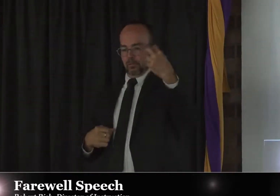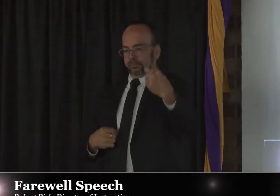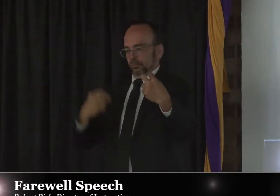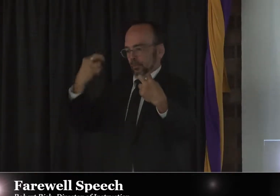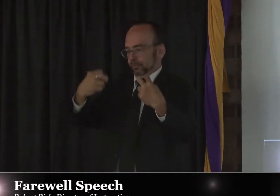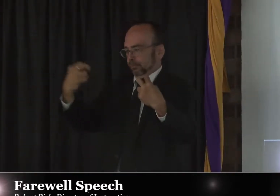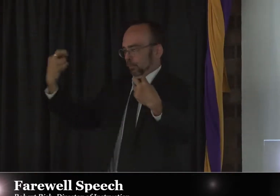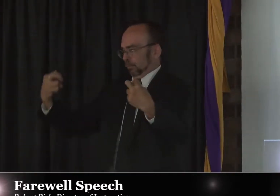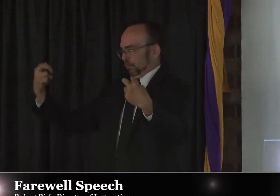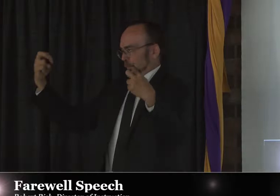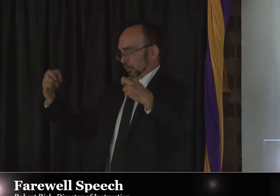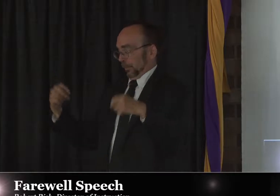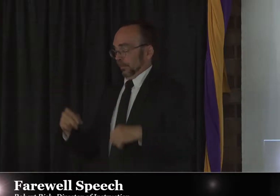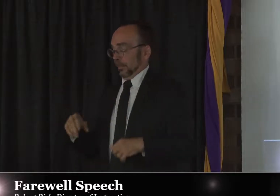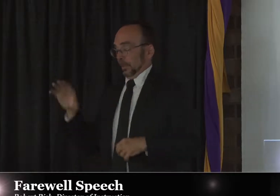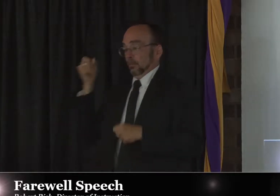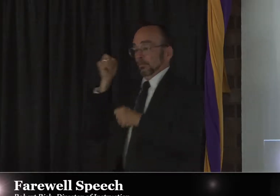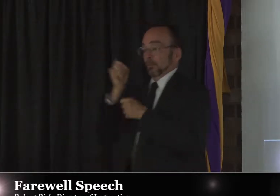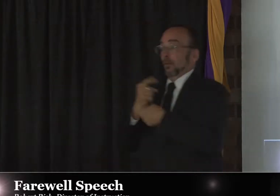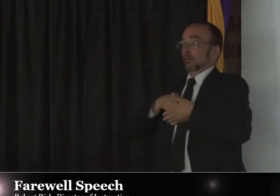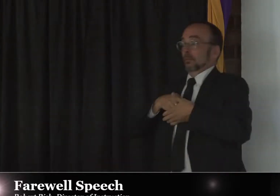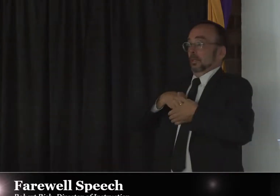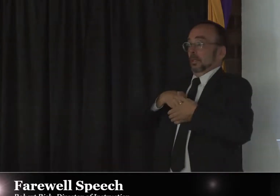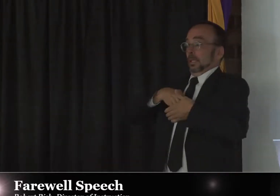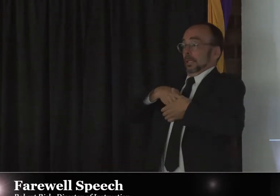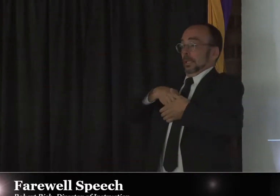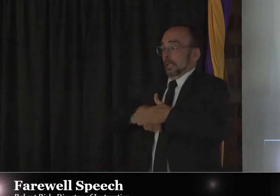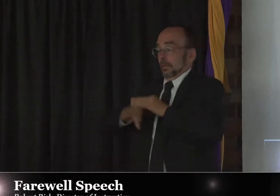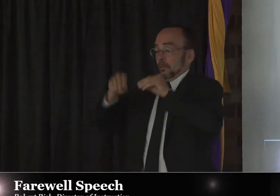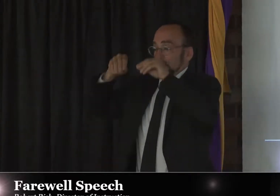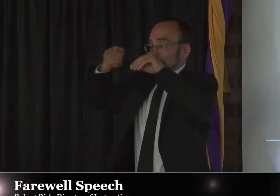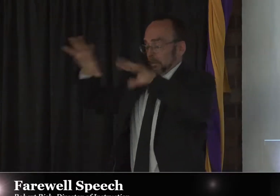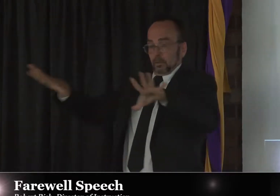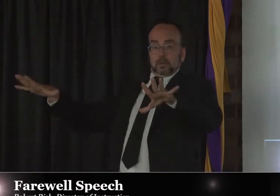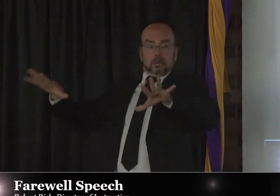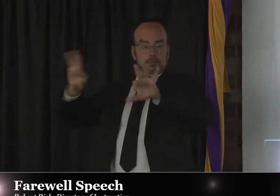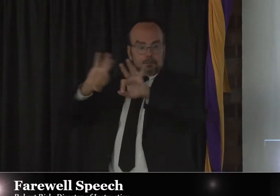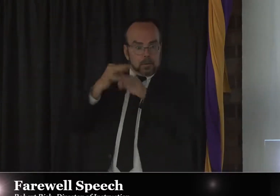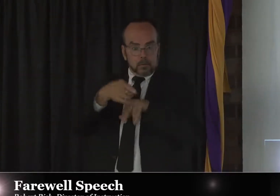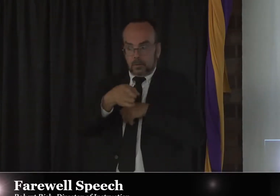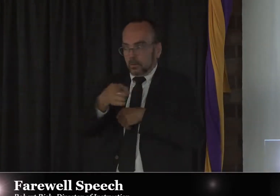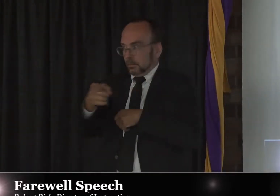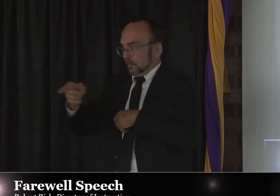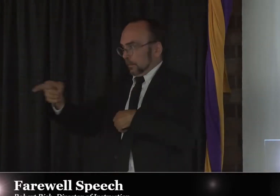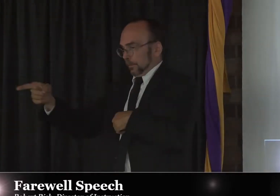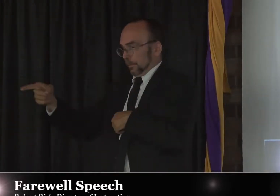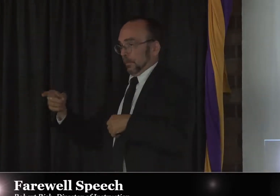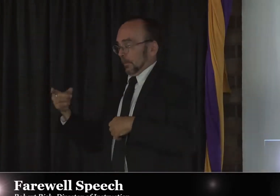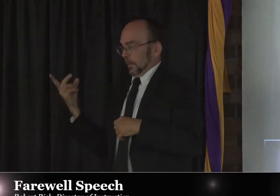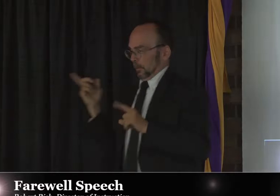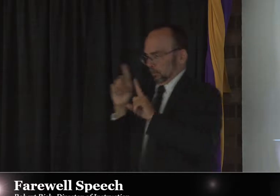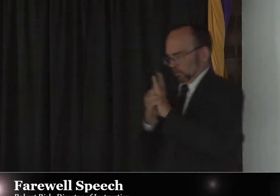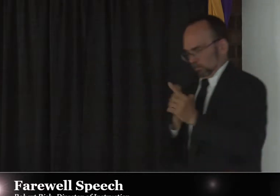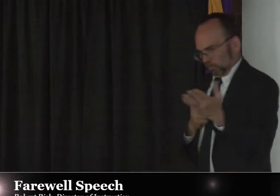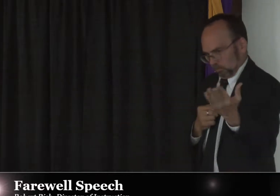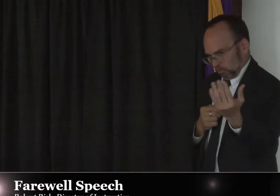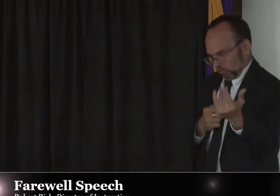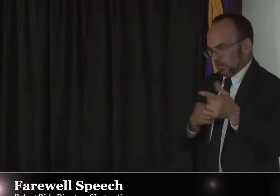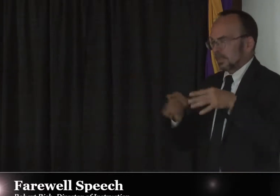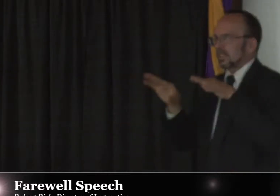surprise. They all sat around. The brother came in, and the family were all there. And